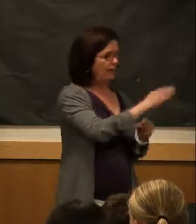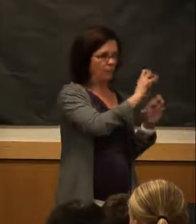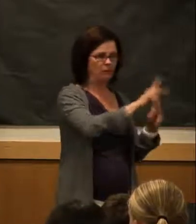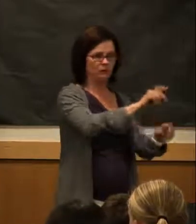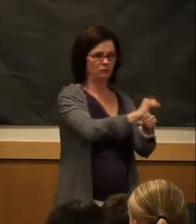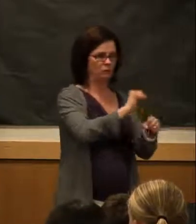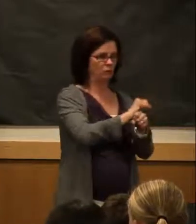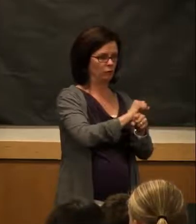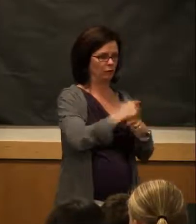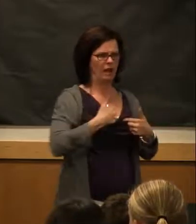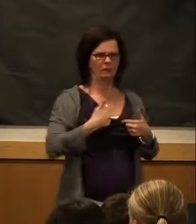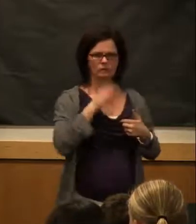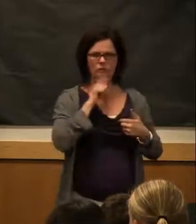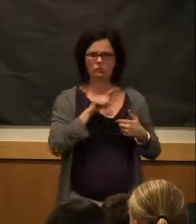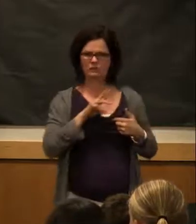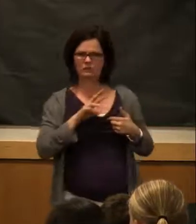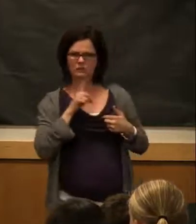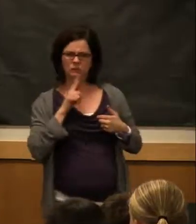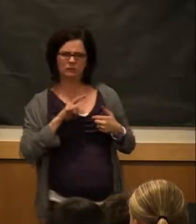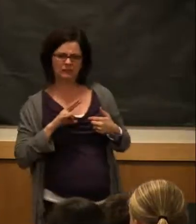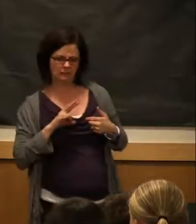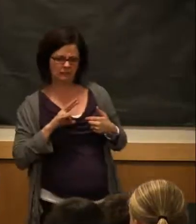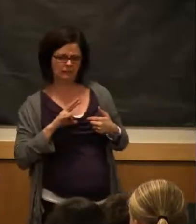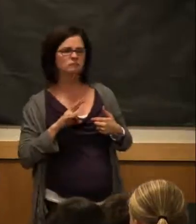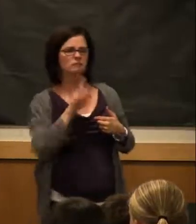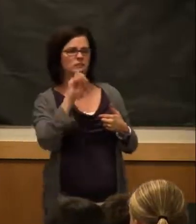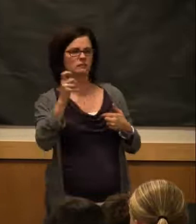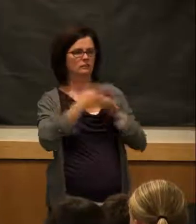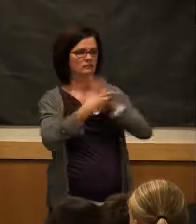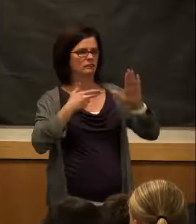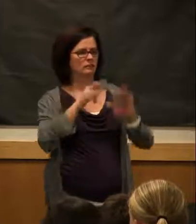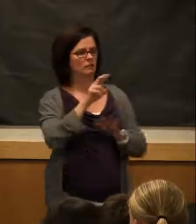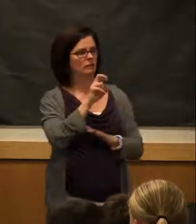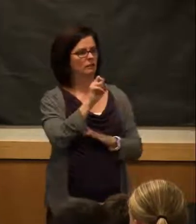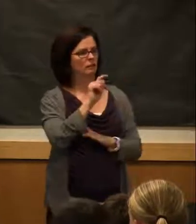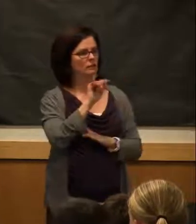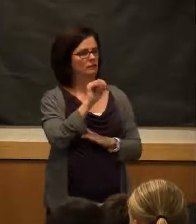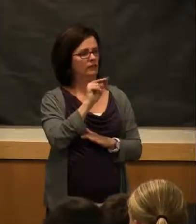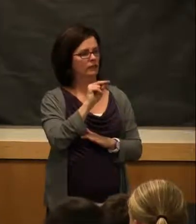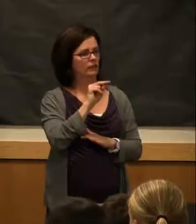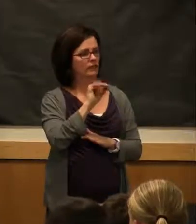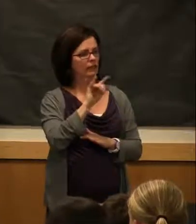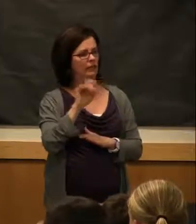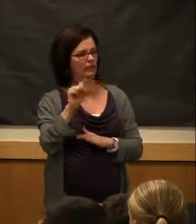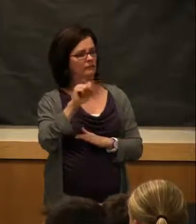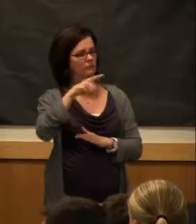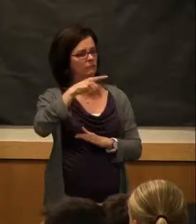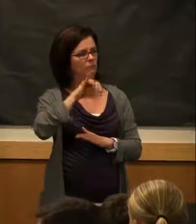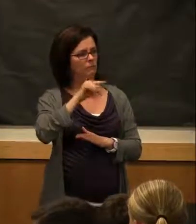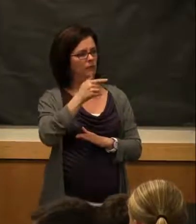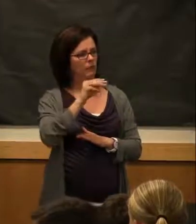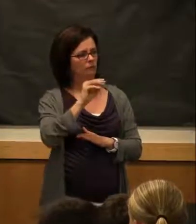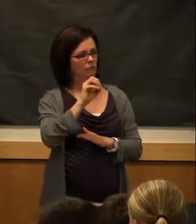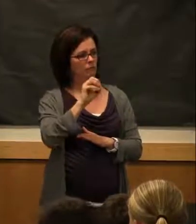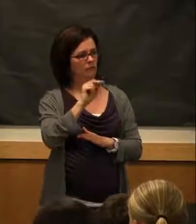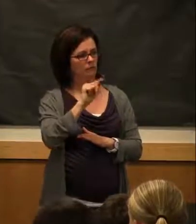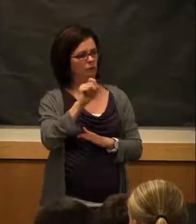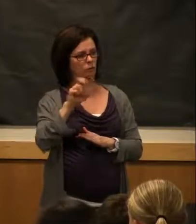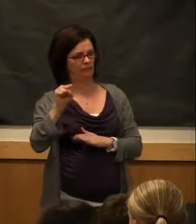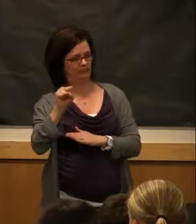was 26 or 27 when I was diagnosed with retinitis pigmentosa, which is what causes my